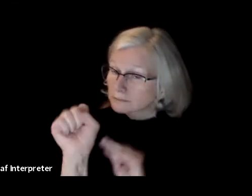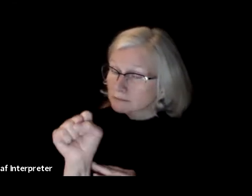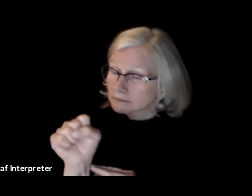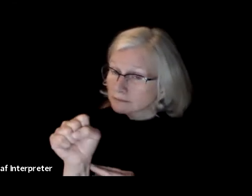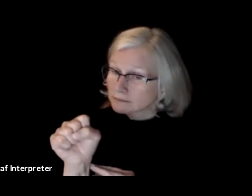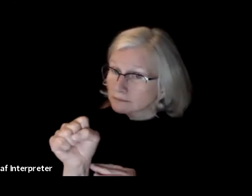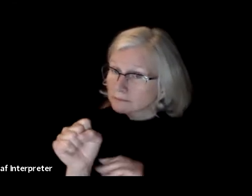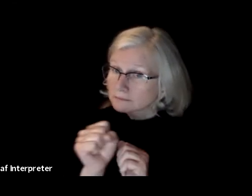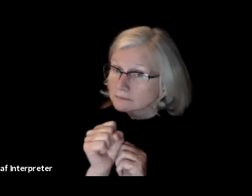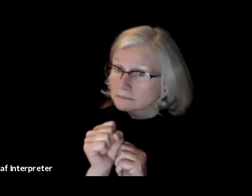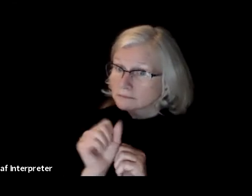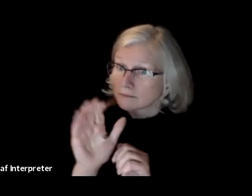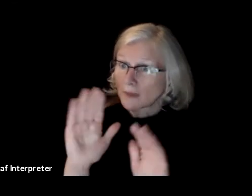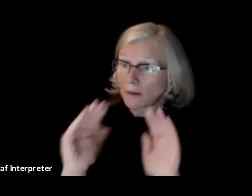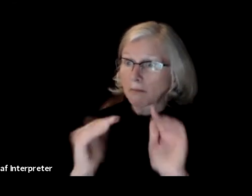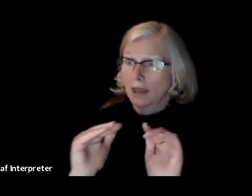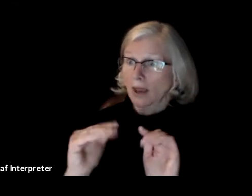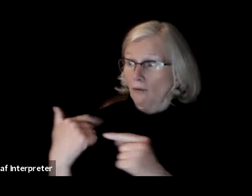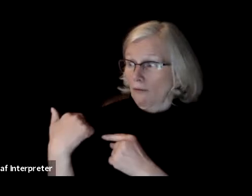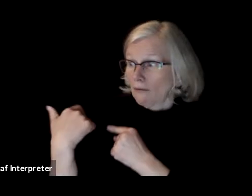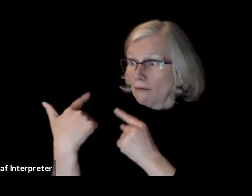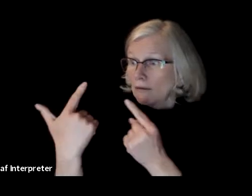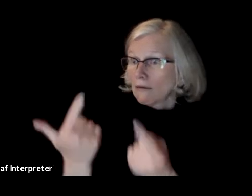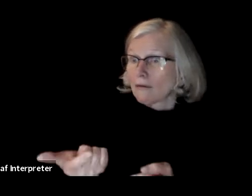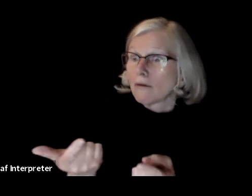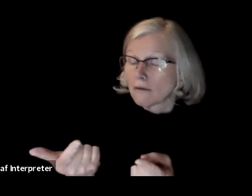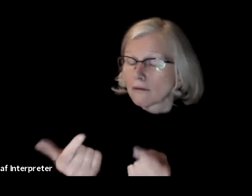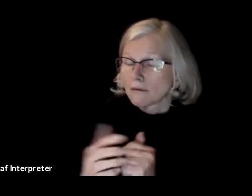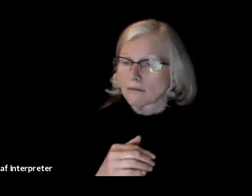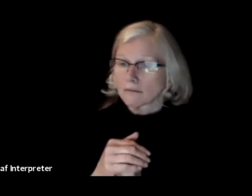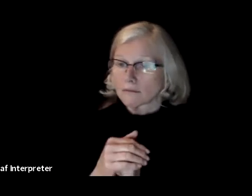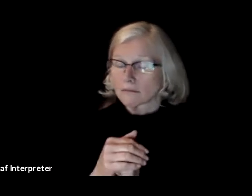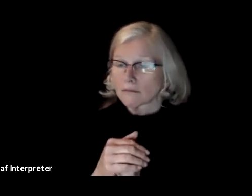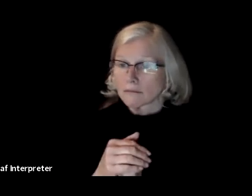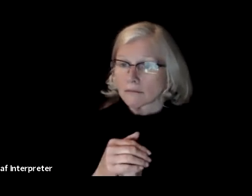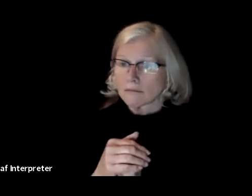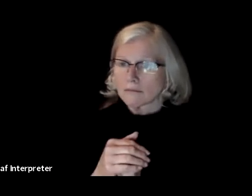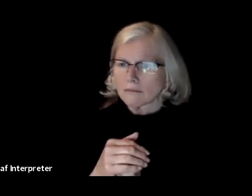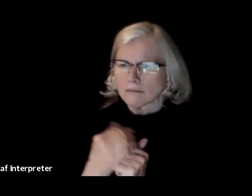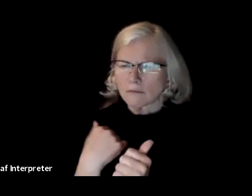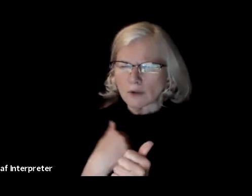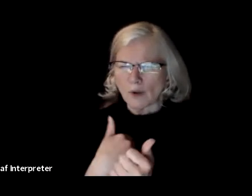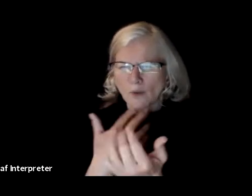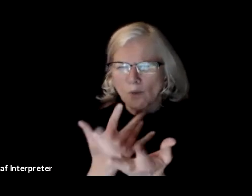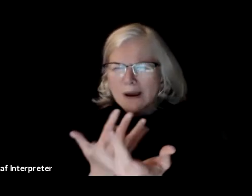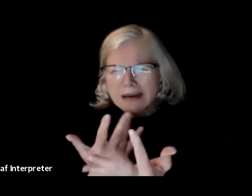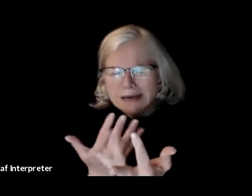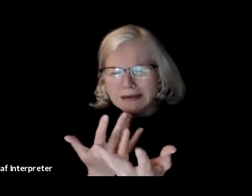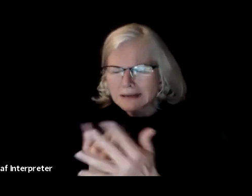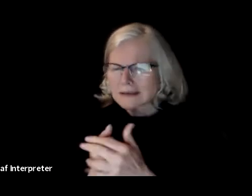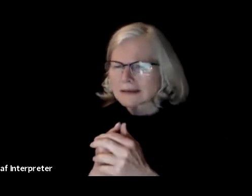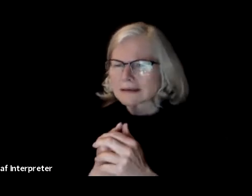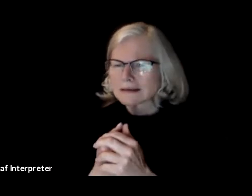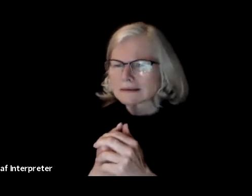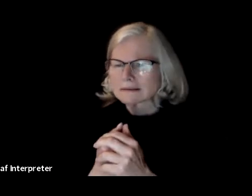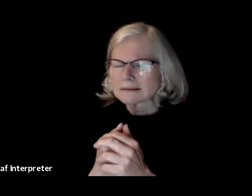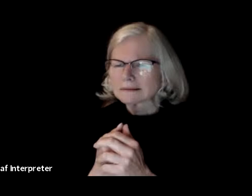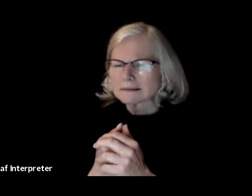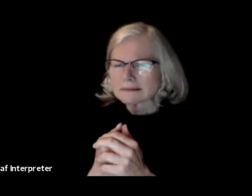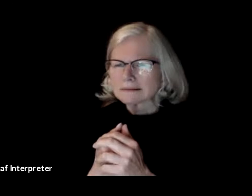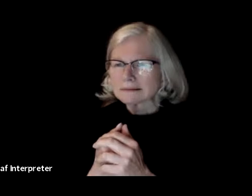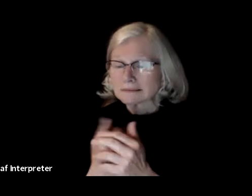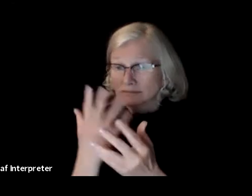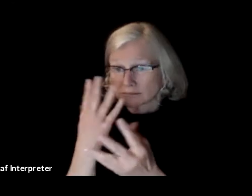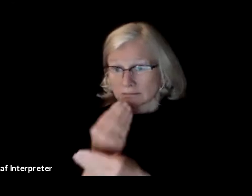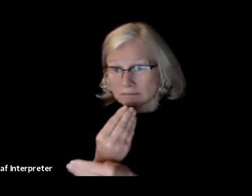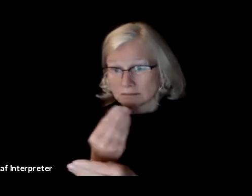receiving. And we are just, eagerly waiting to get to that point. But I can tell you that with the doses that